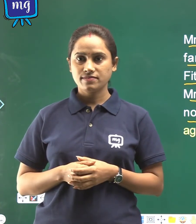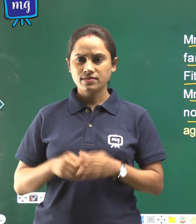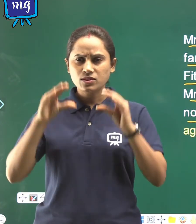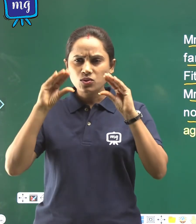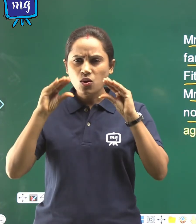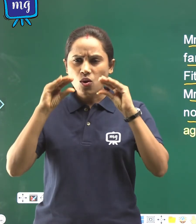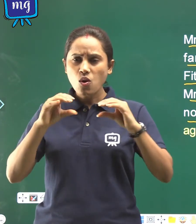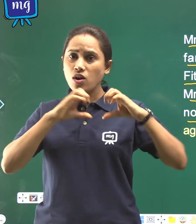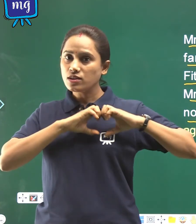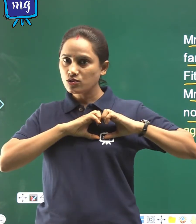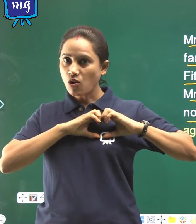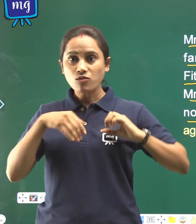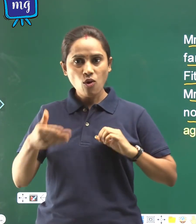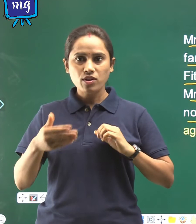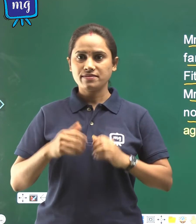soft on